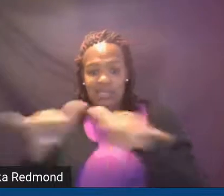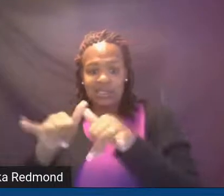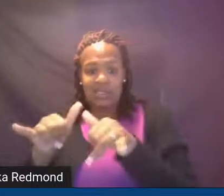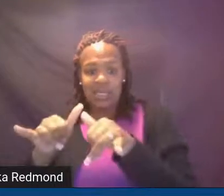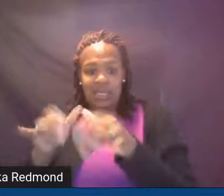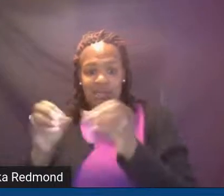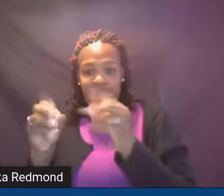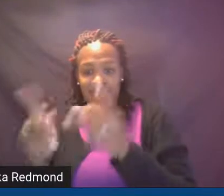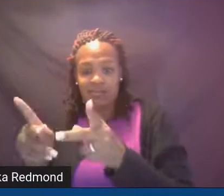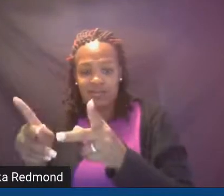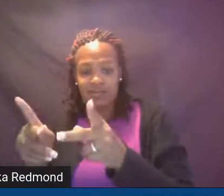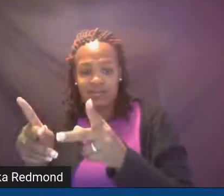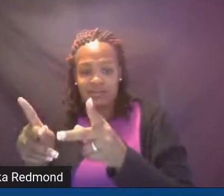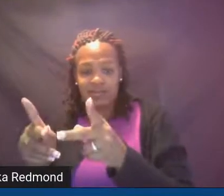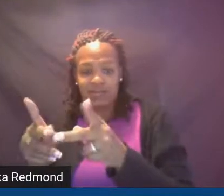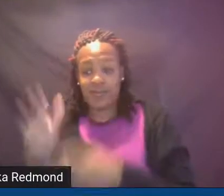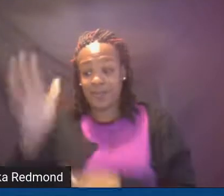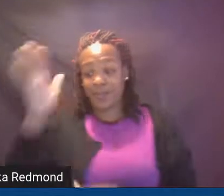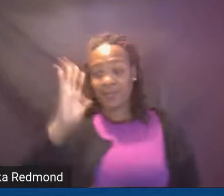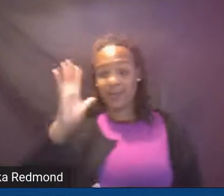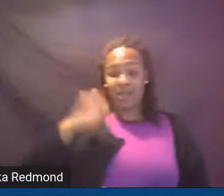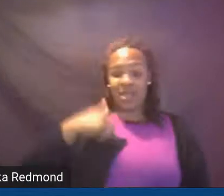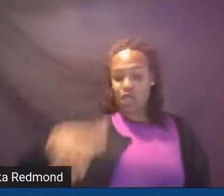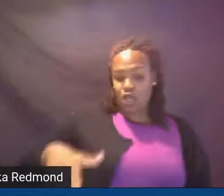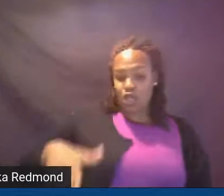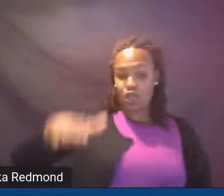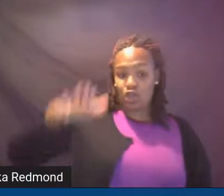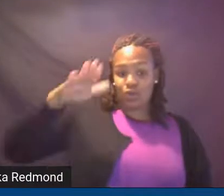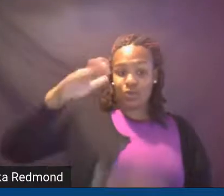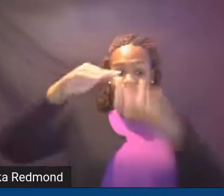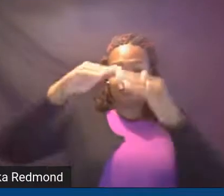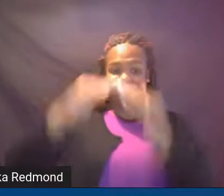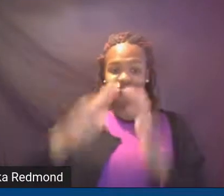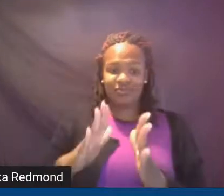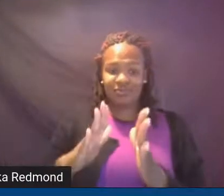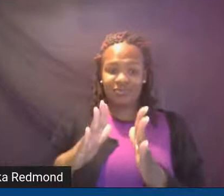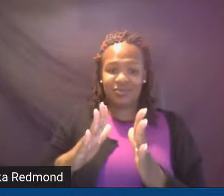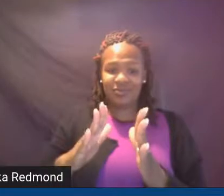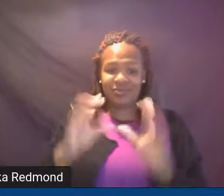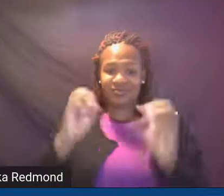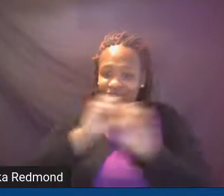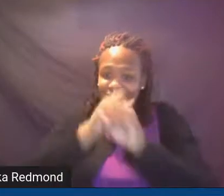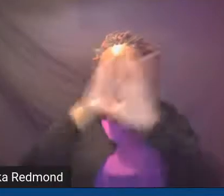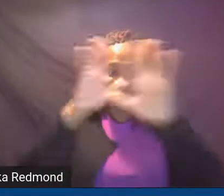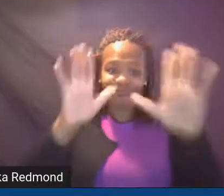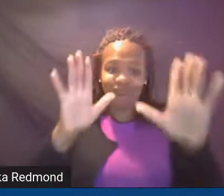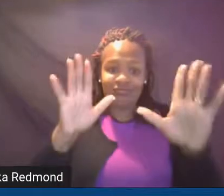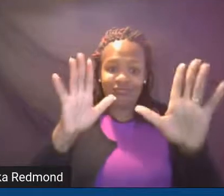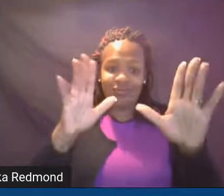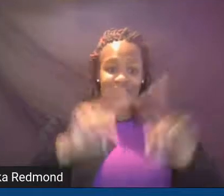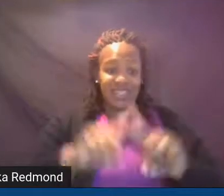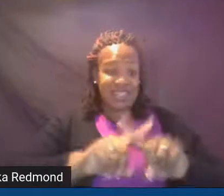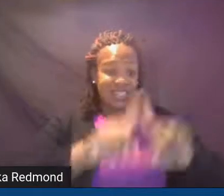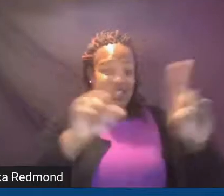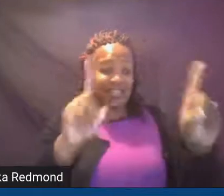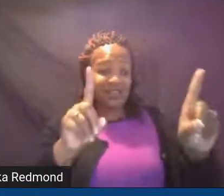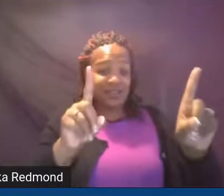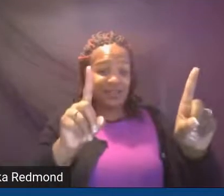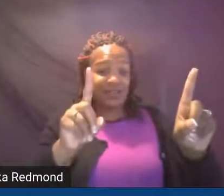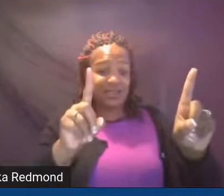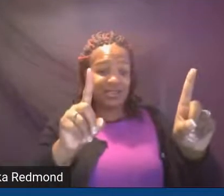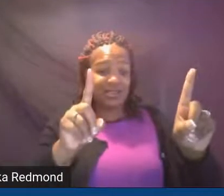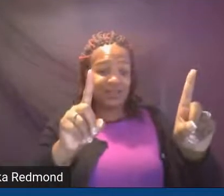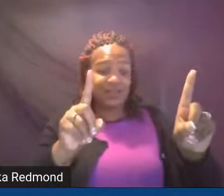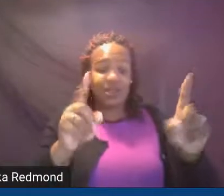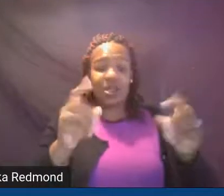I grew up in a house where it was very obvious that the difference between when opportunity presented